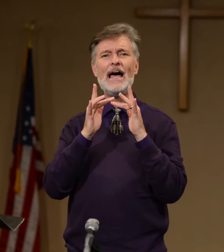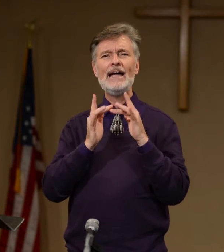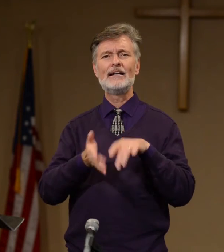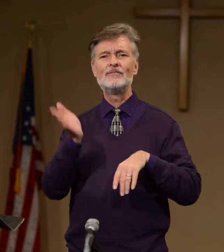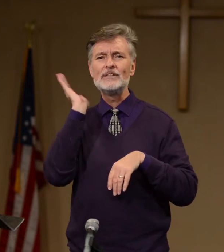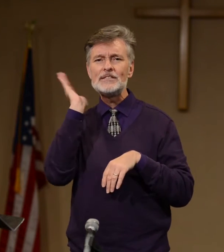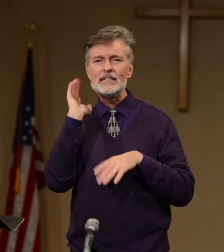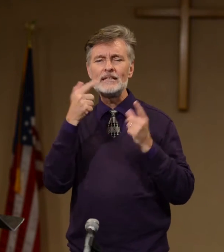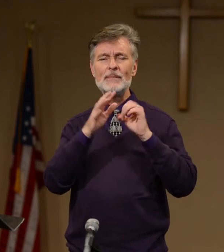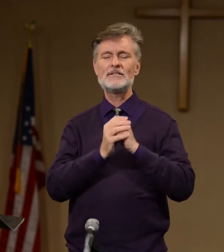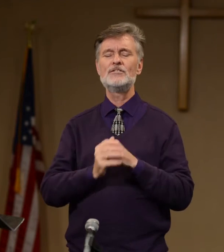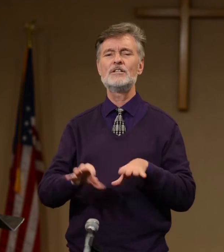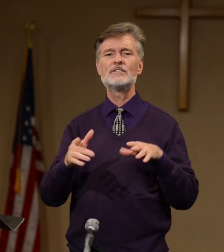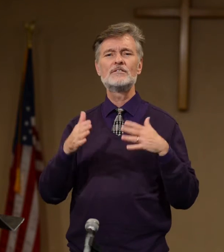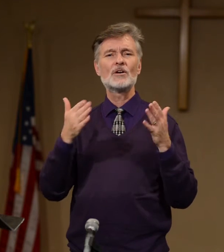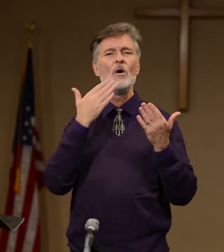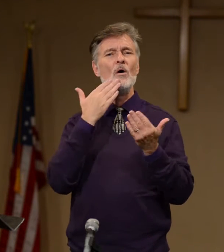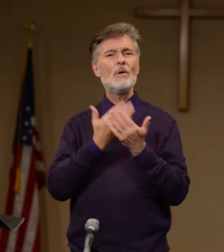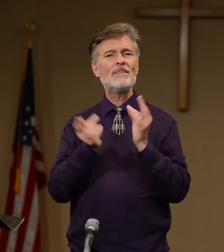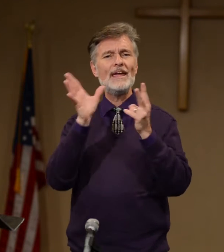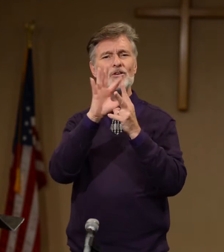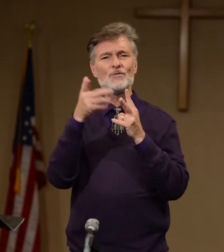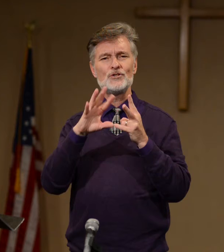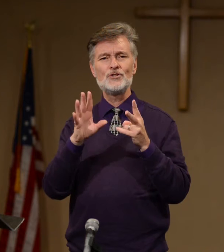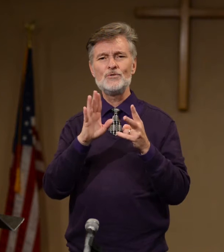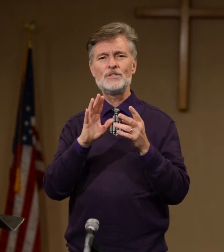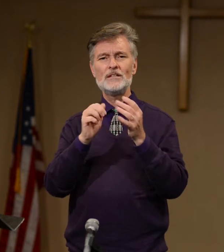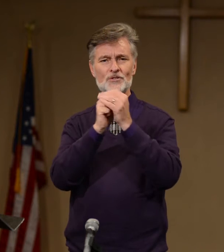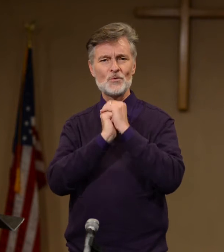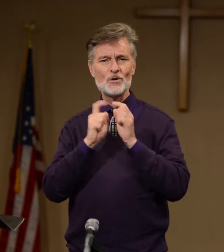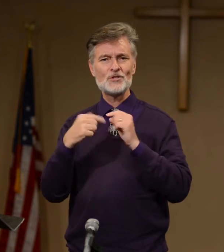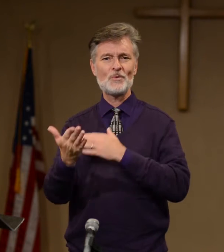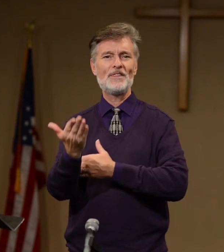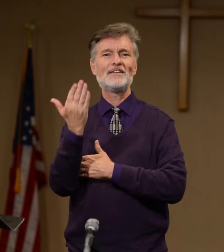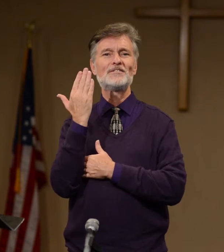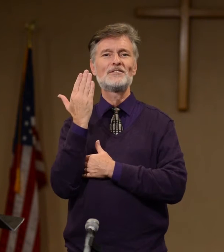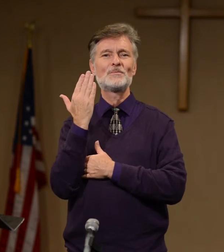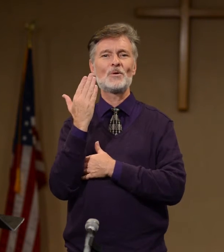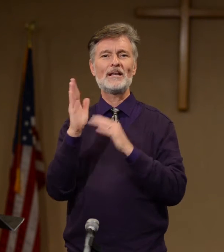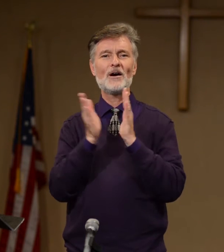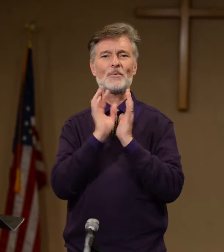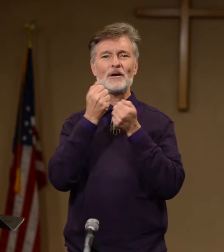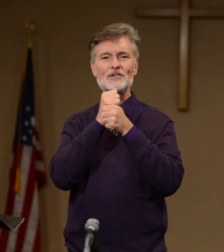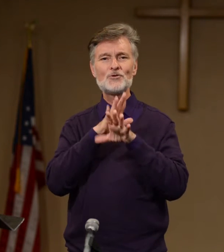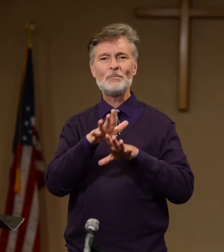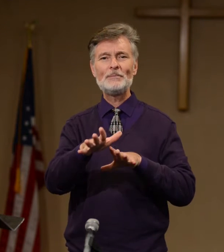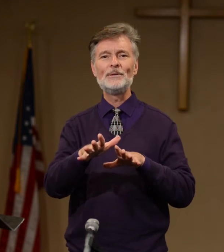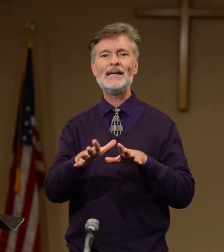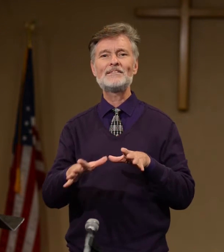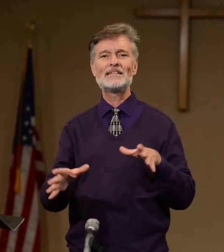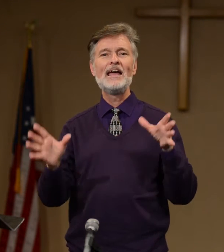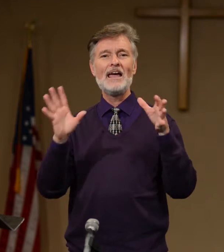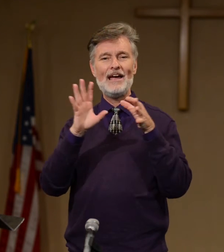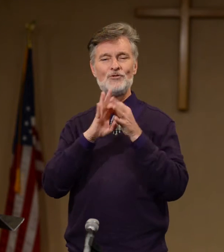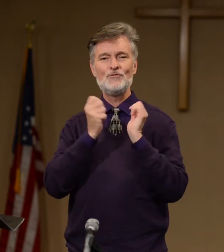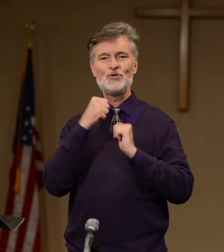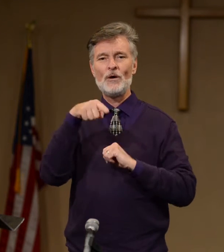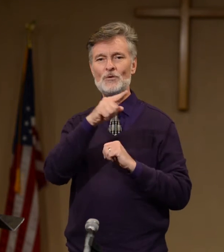online of listening to messages, and so we thank you for choosing to worship with us this morning, and our prayer is you'll be blessed as you've joined with